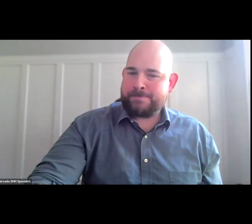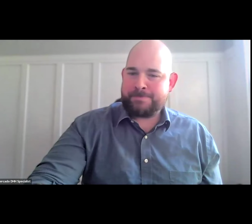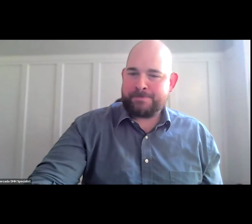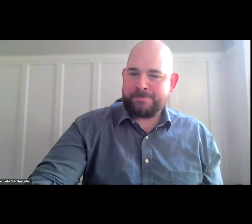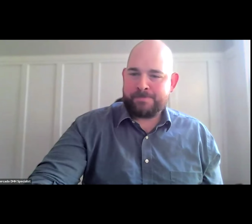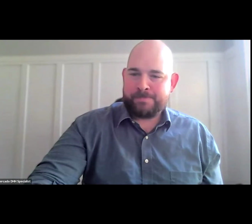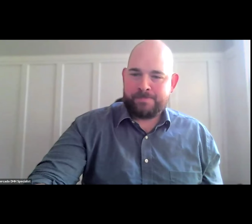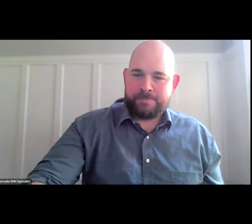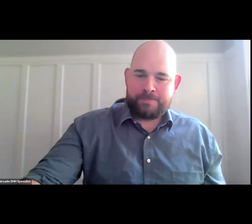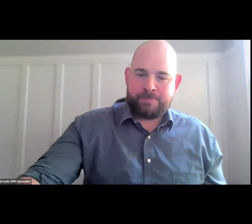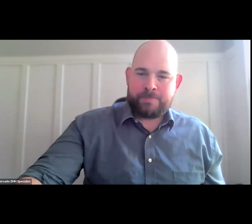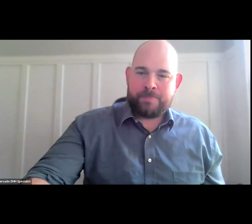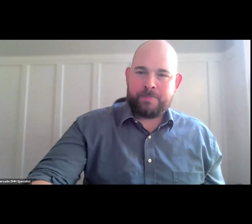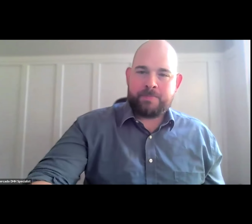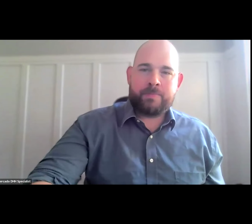some more practice.